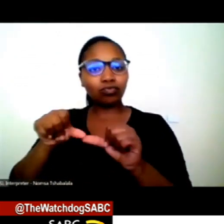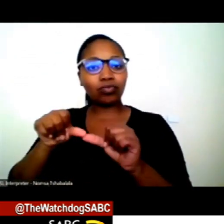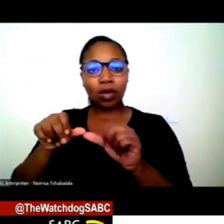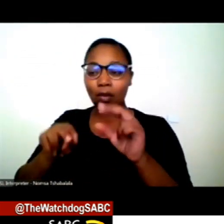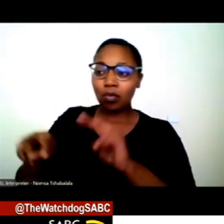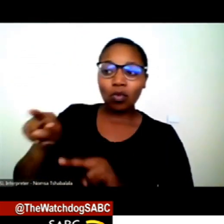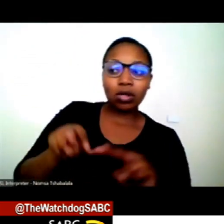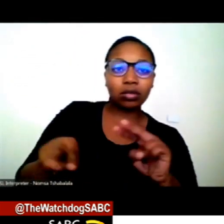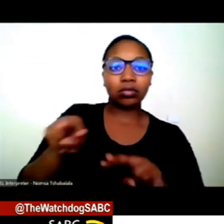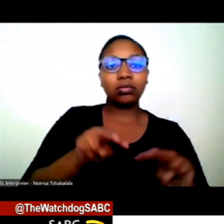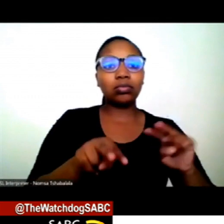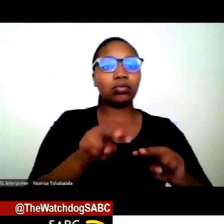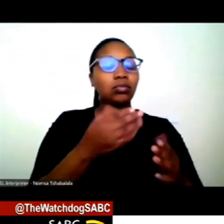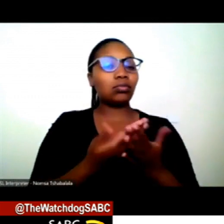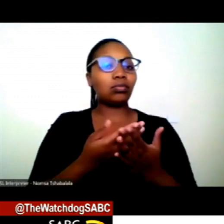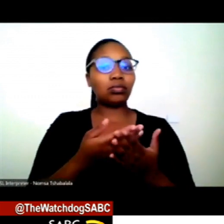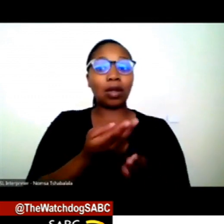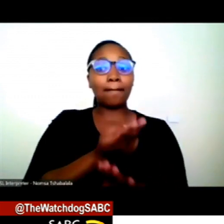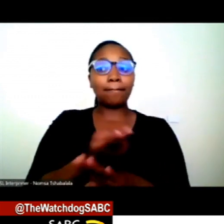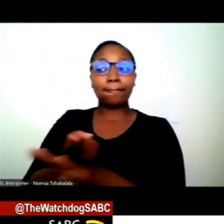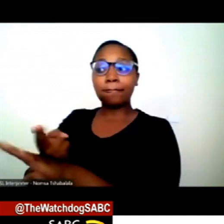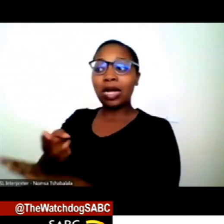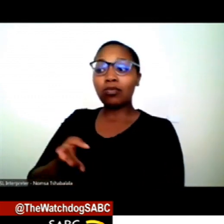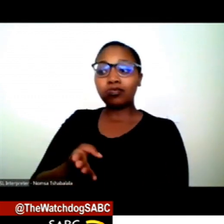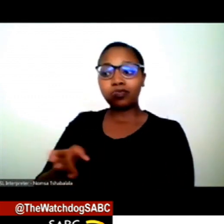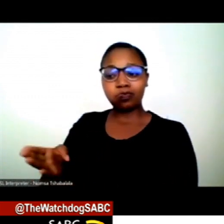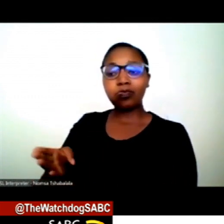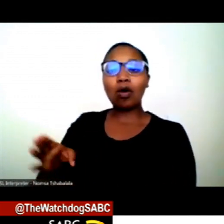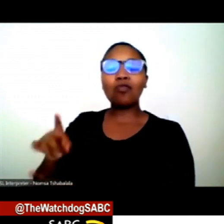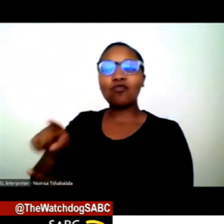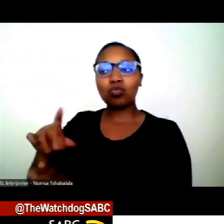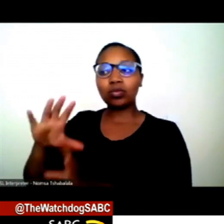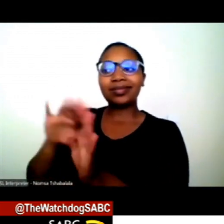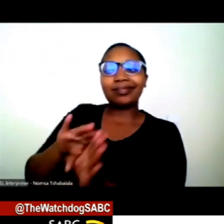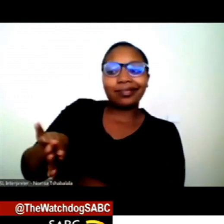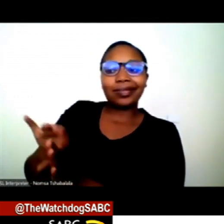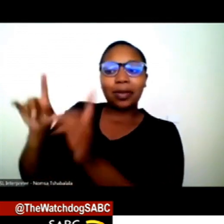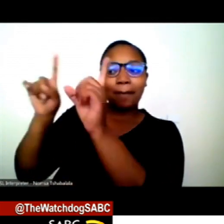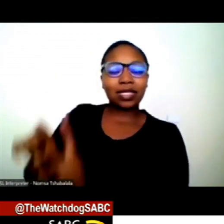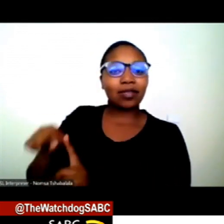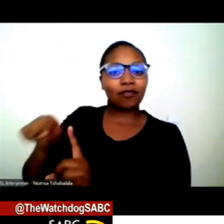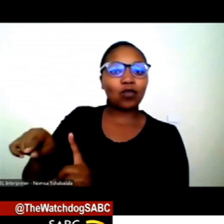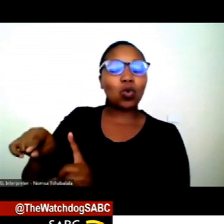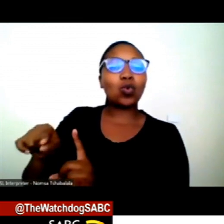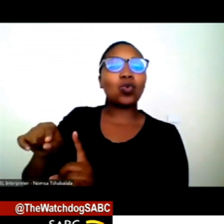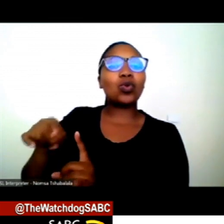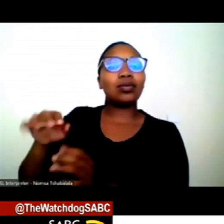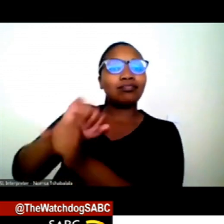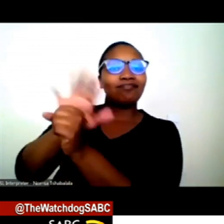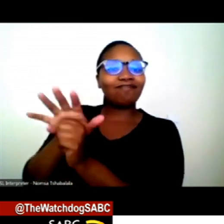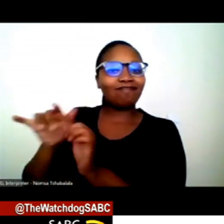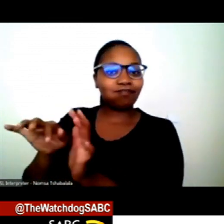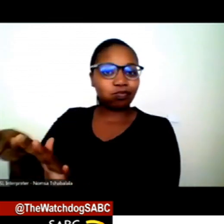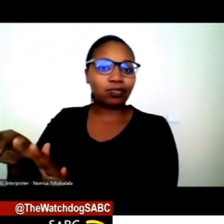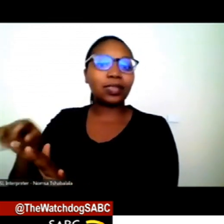beds that we have been allocated to COVID-19, the 4,407, and these will be our resources that we will